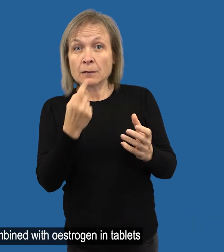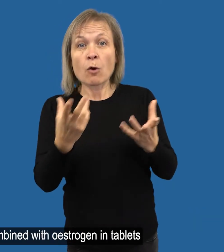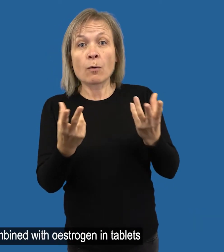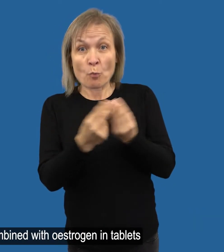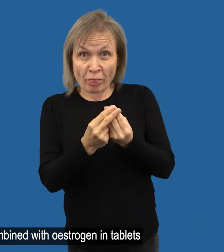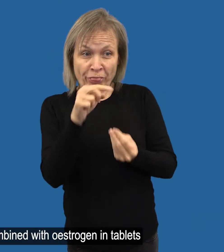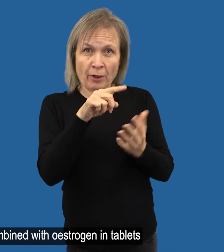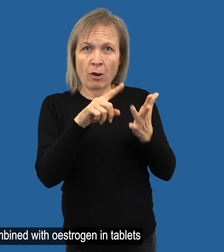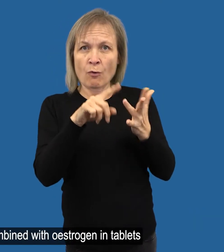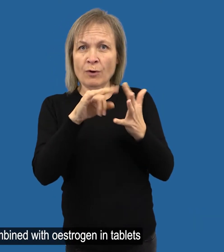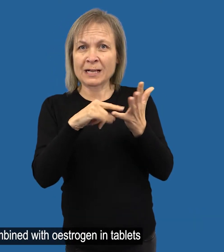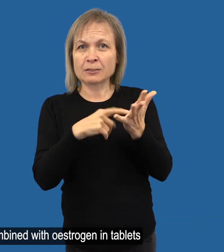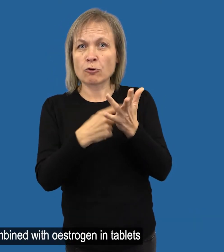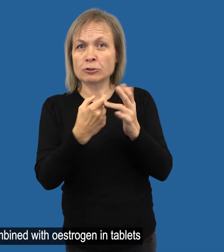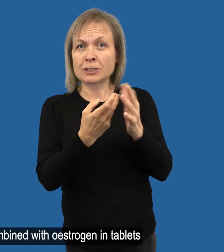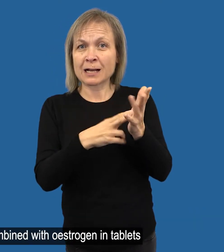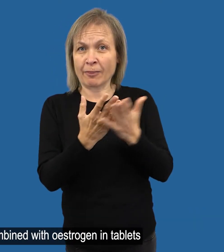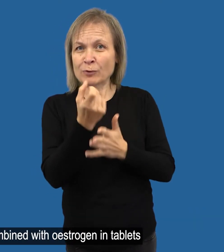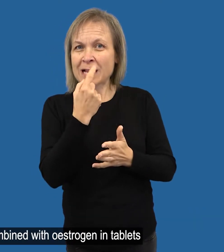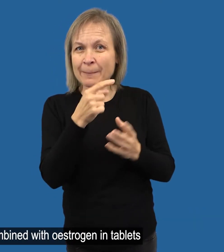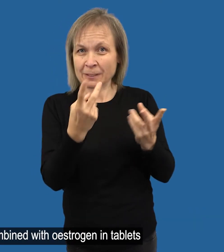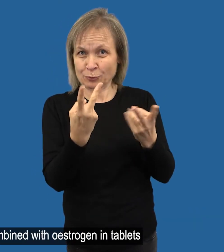combined with estrogen in tablets,